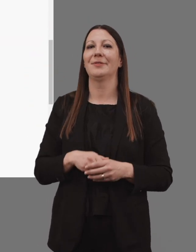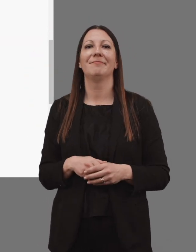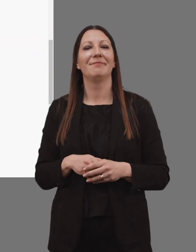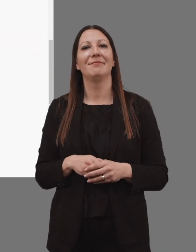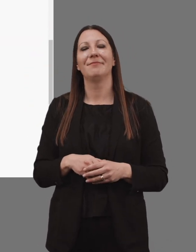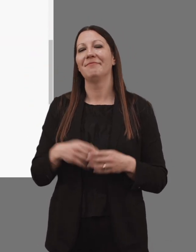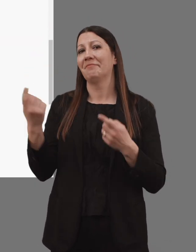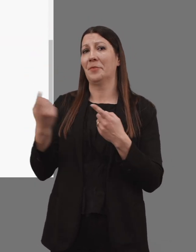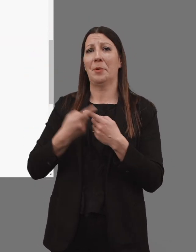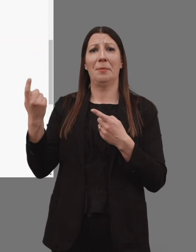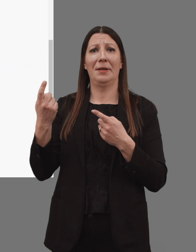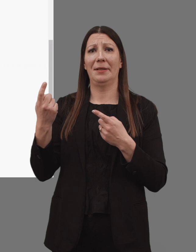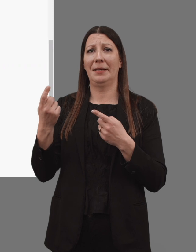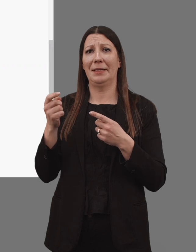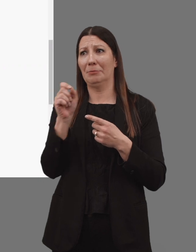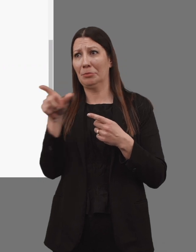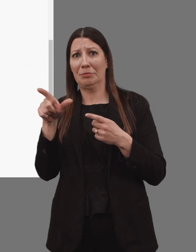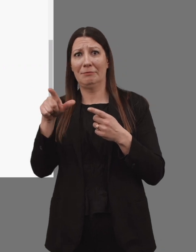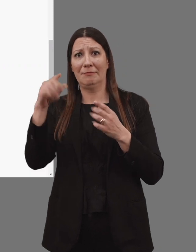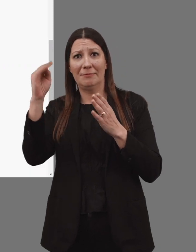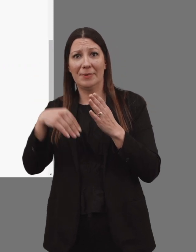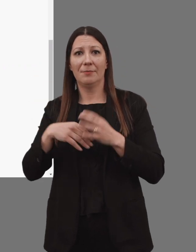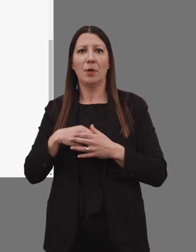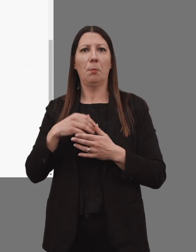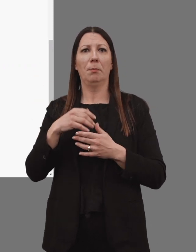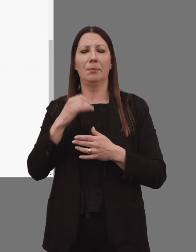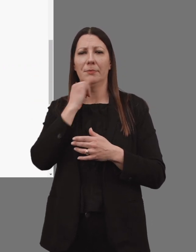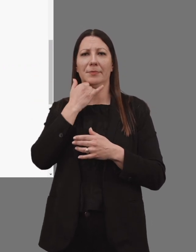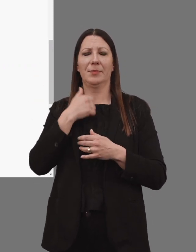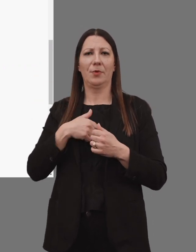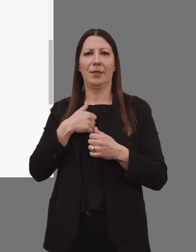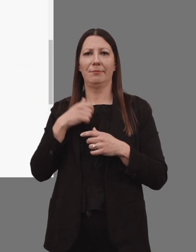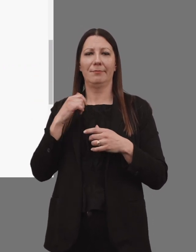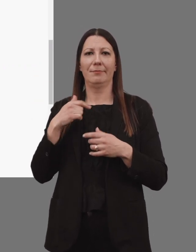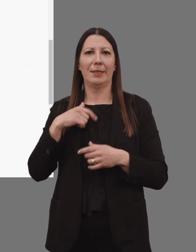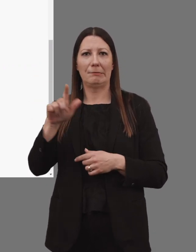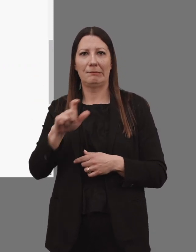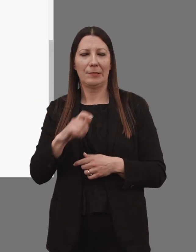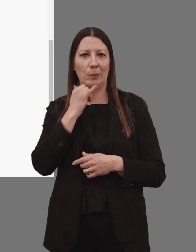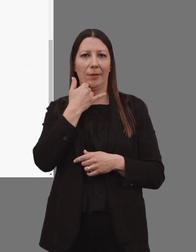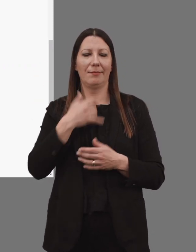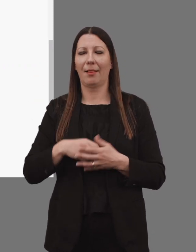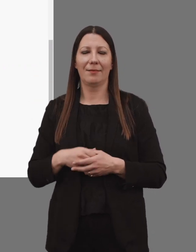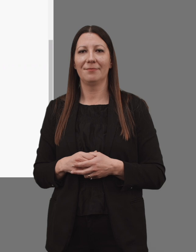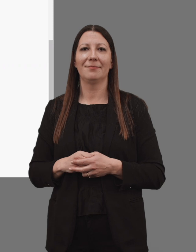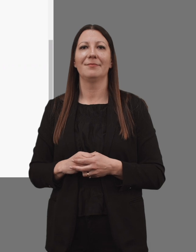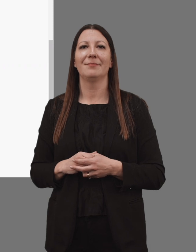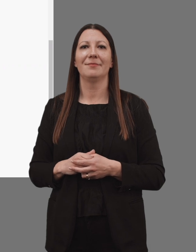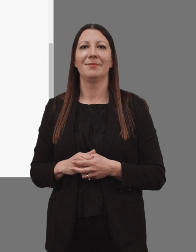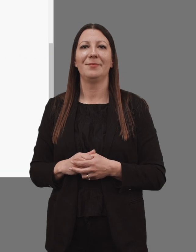account information when you created that account. Oh, sorry, got slippery fingers